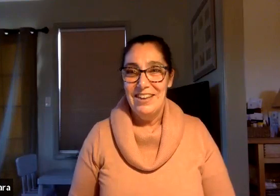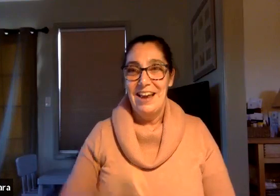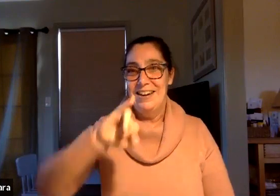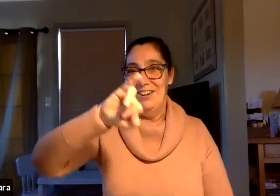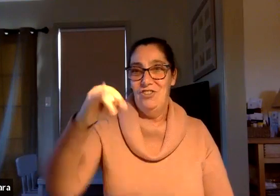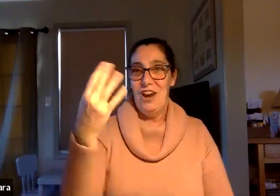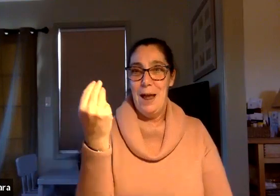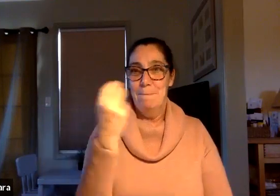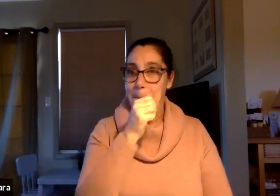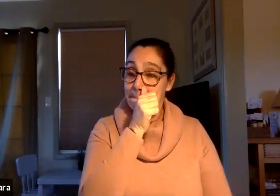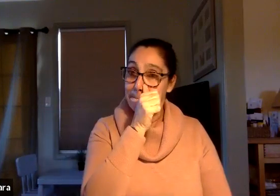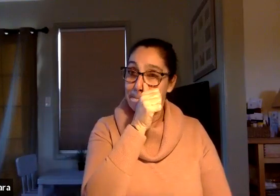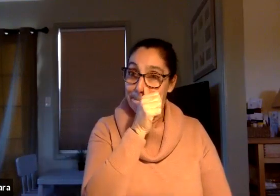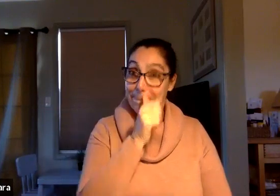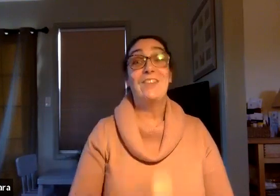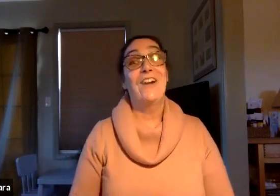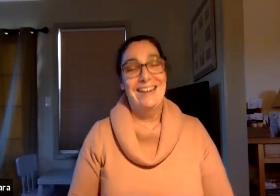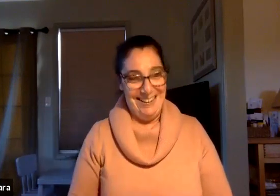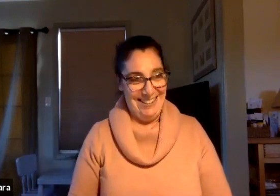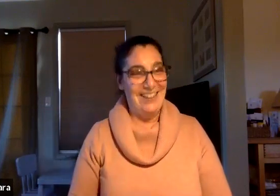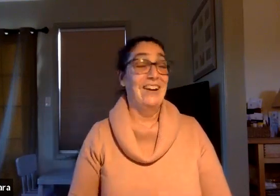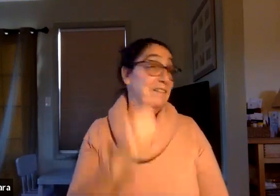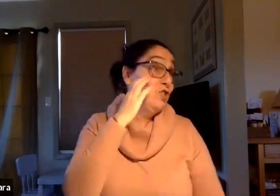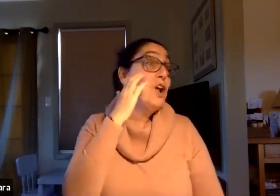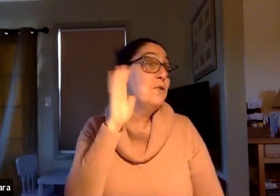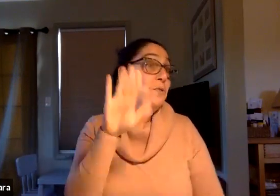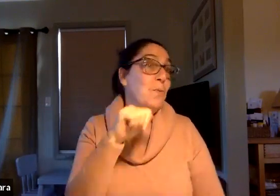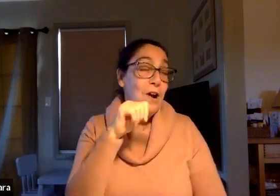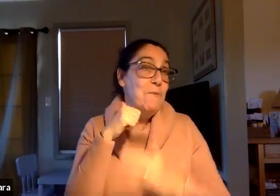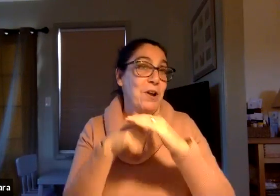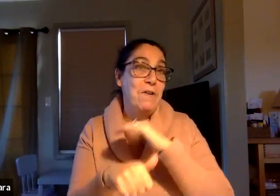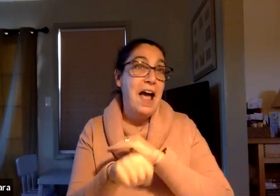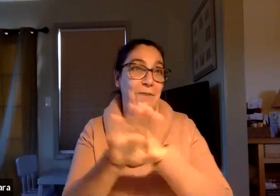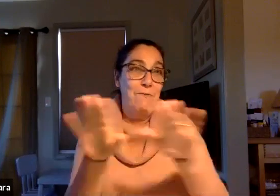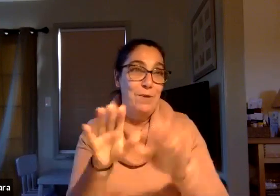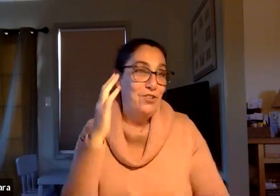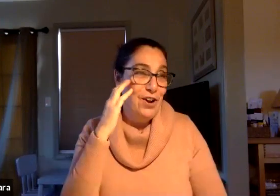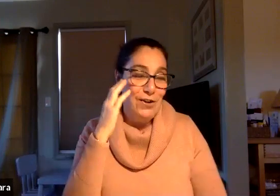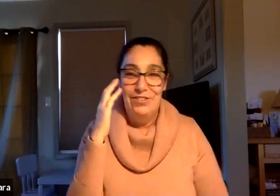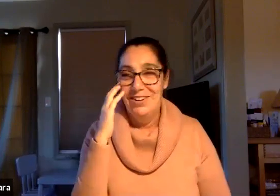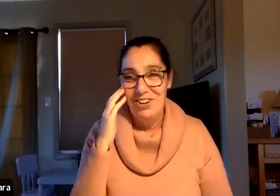sign. That's right. That's right. She knows. We don't hide it from her. She knows. She